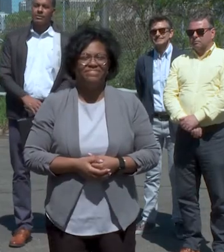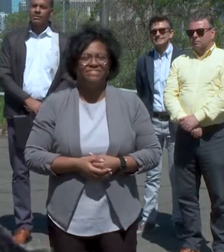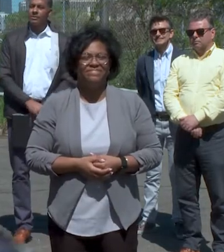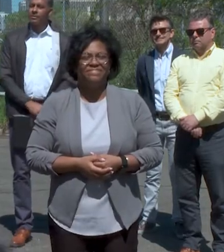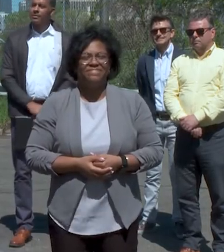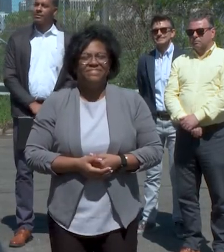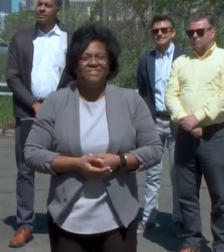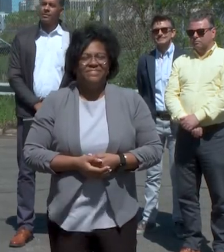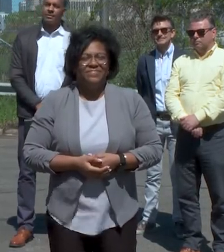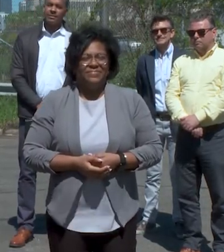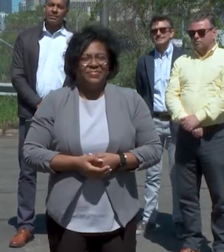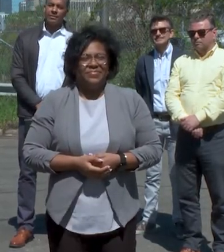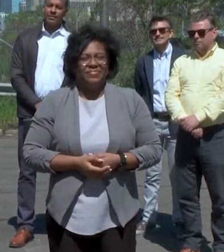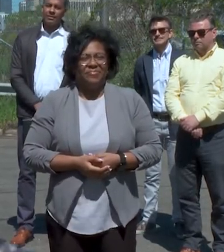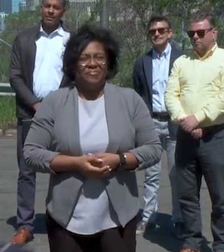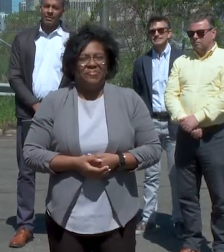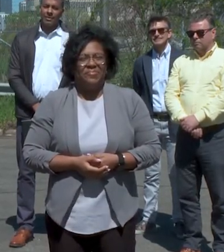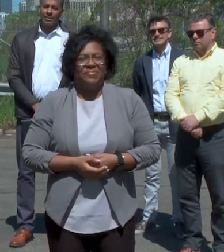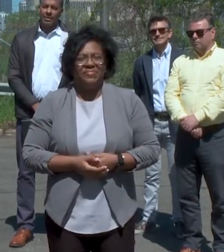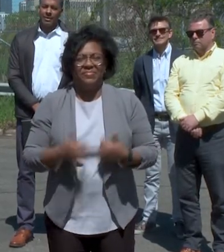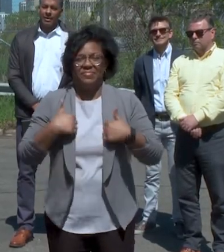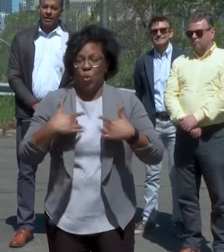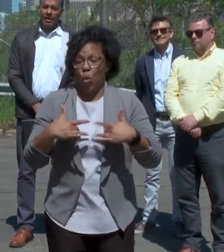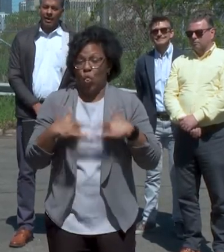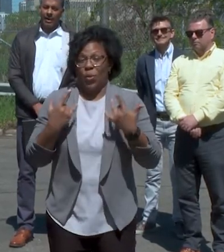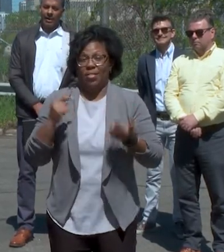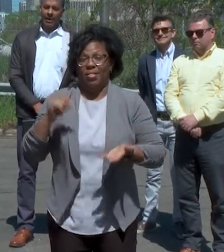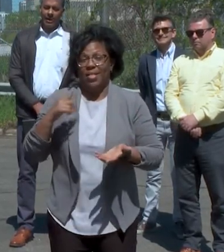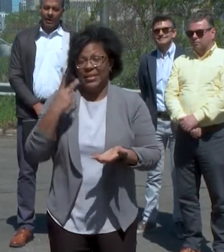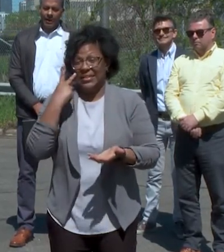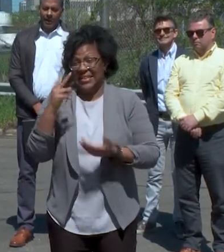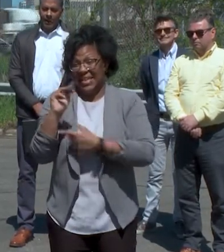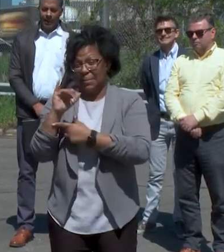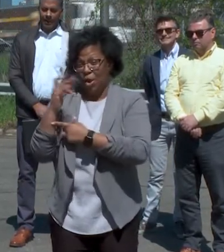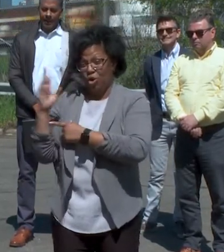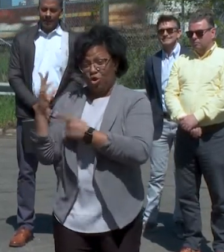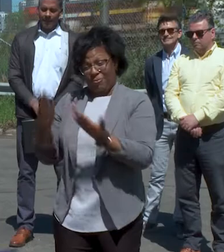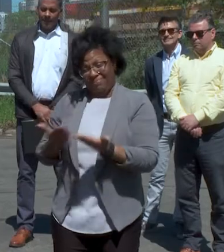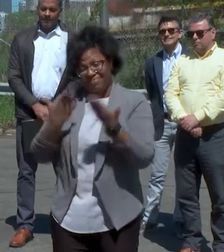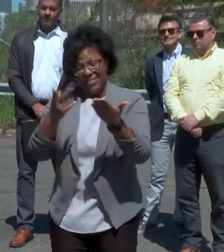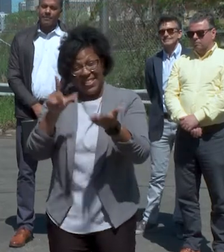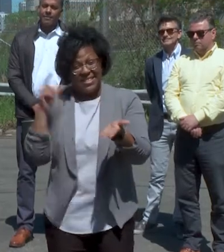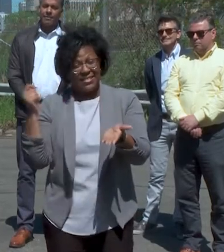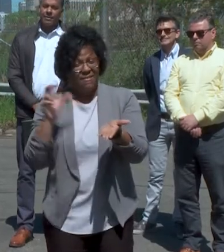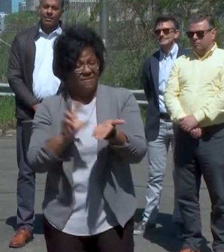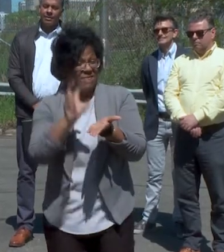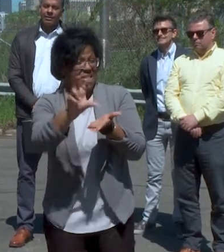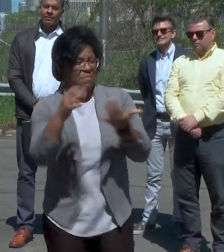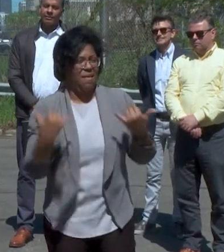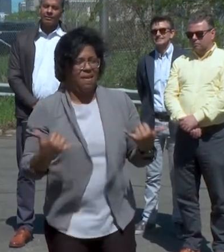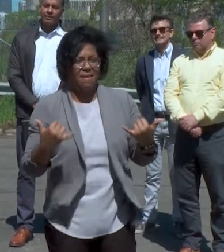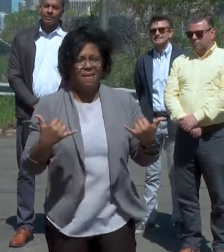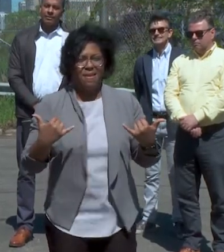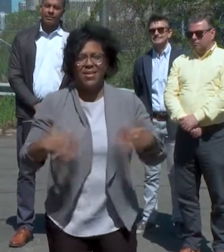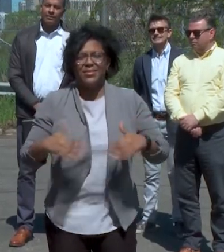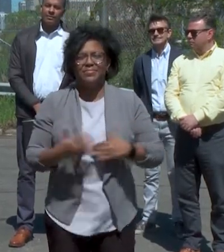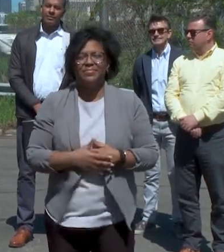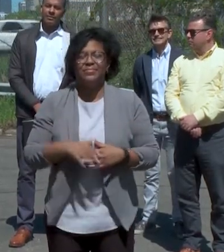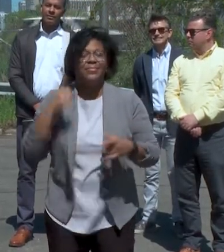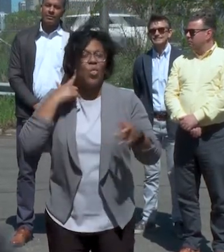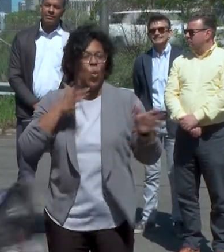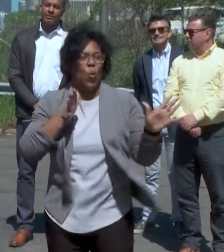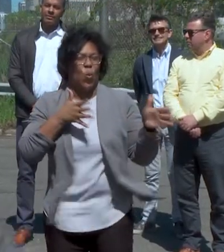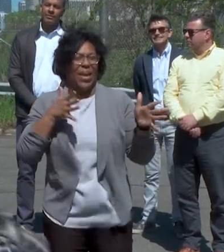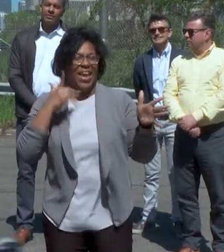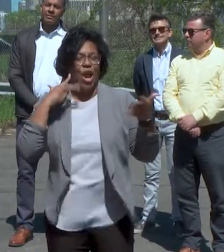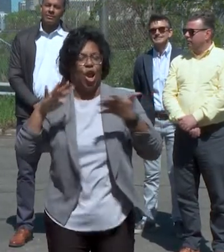I'm very pleased to see the mayor propose this investment. Our Northside green zones include Hawthorne, McKinley, and Near North neighborhoods and